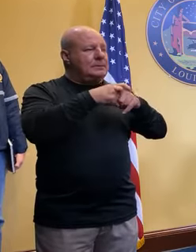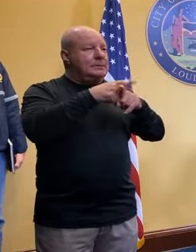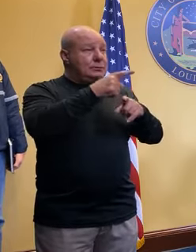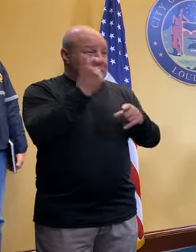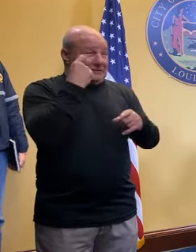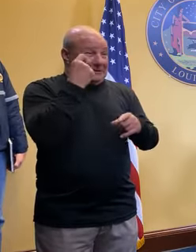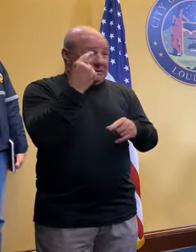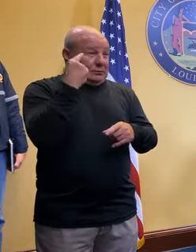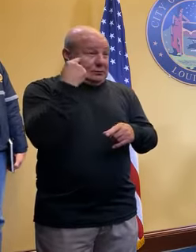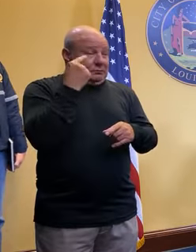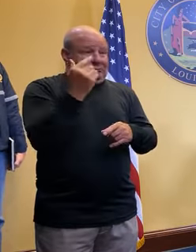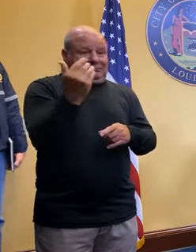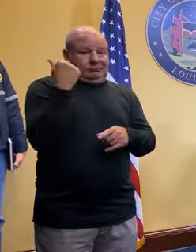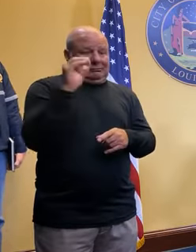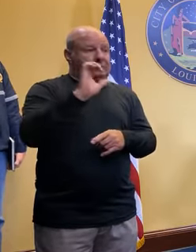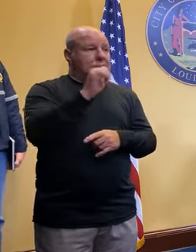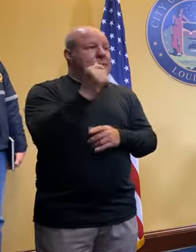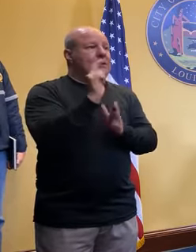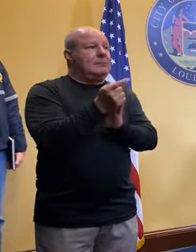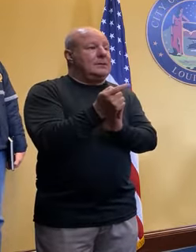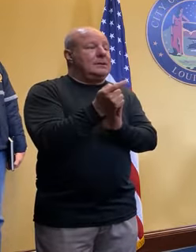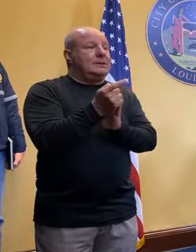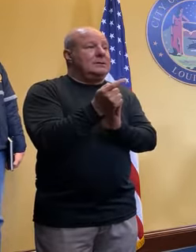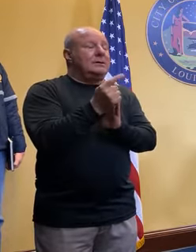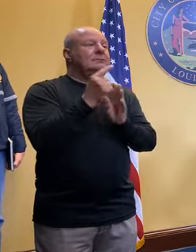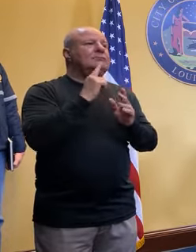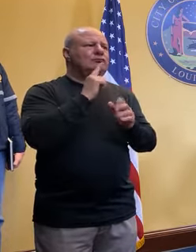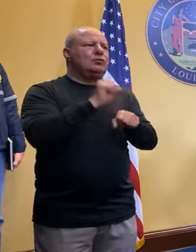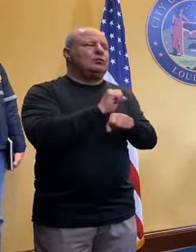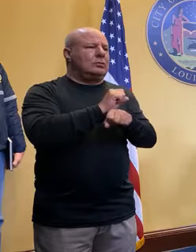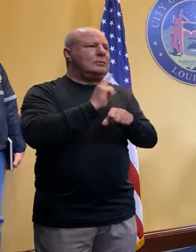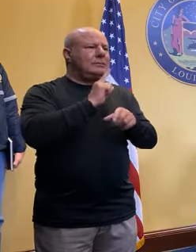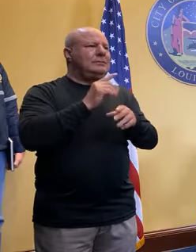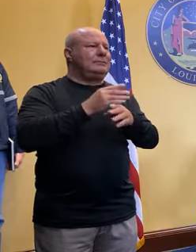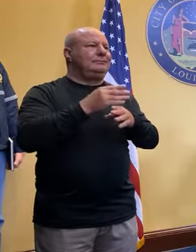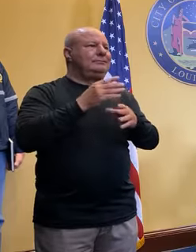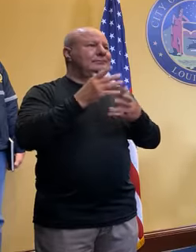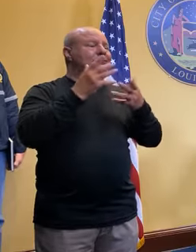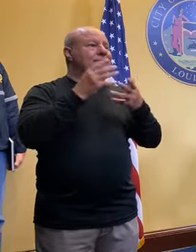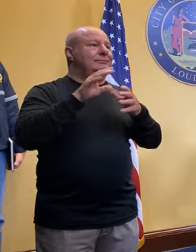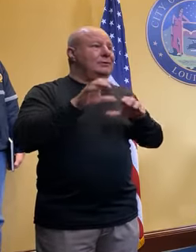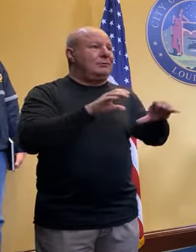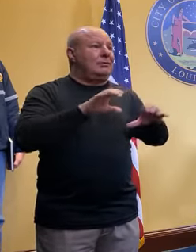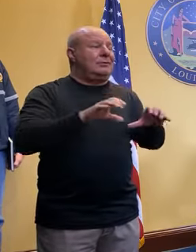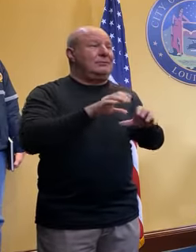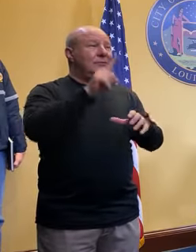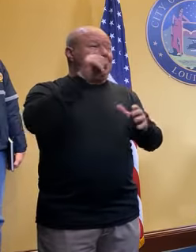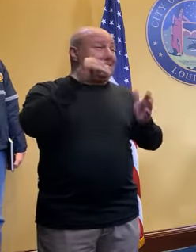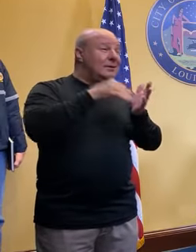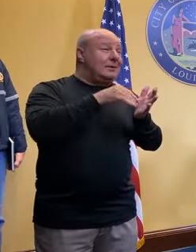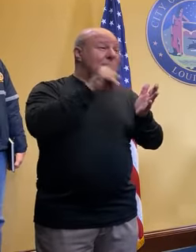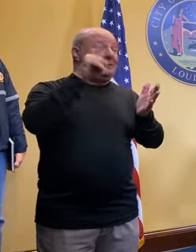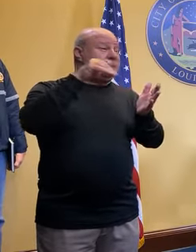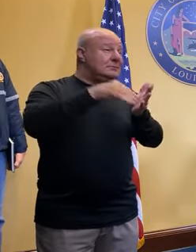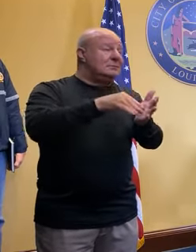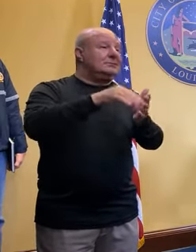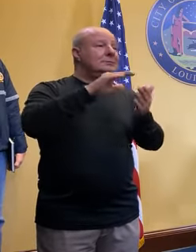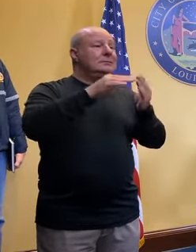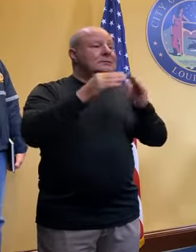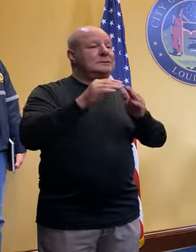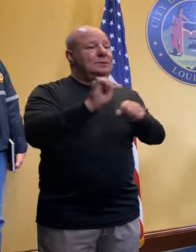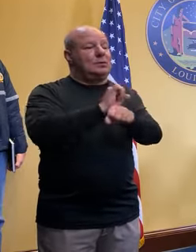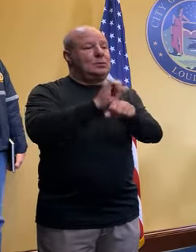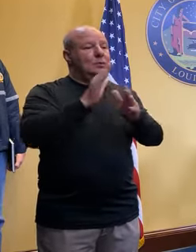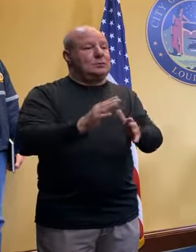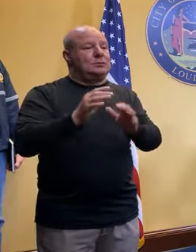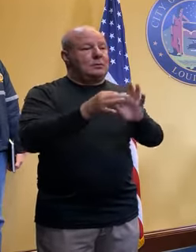over the past 10 minutes that's being performed by thousands of city workers, organized not